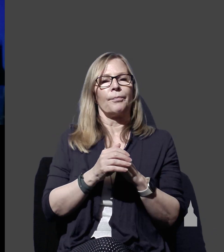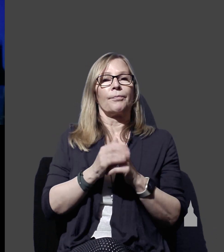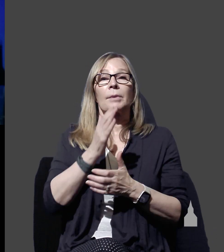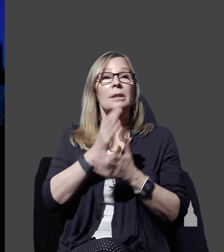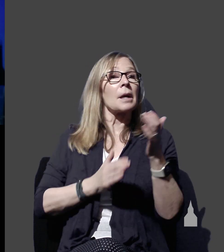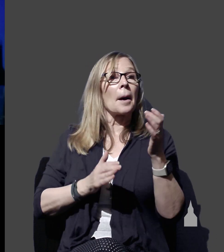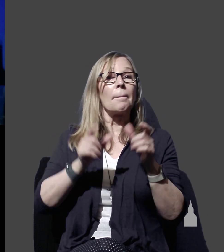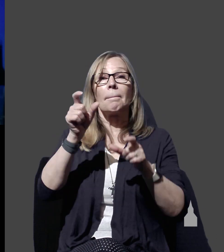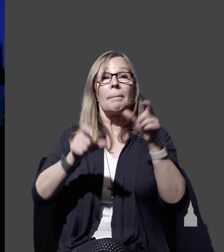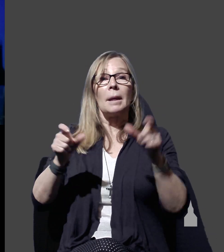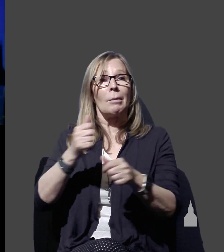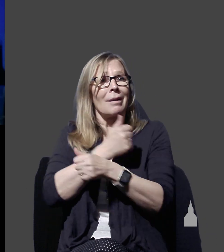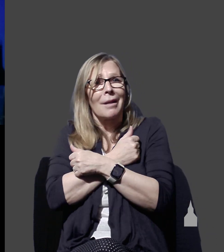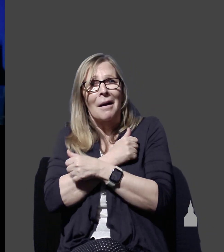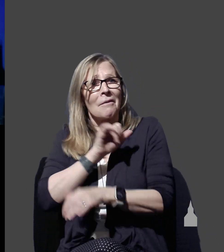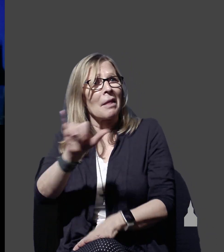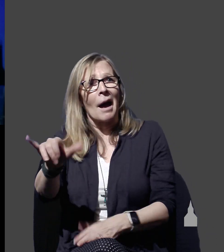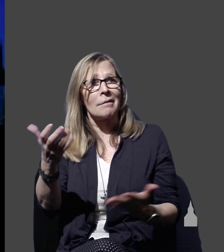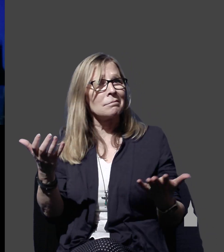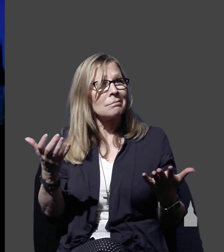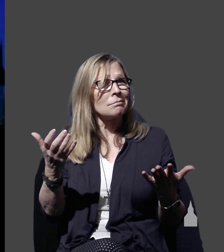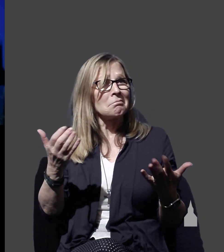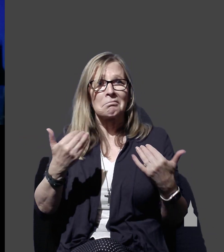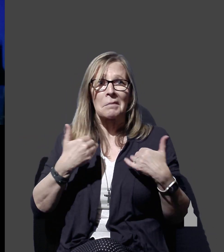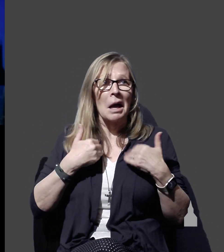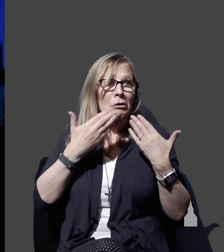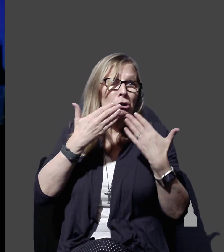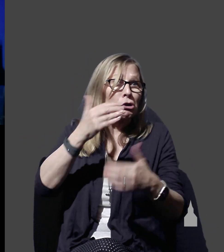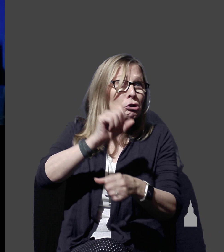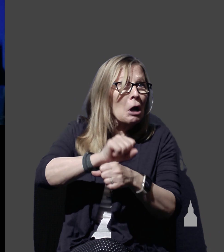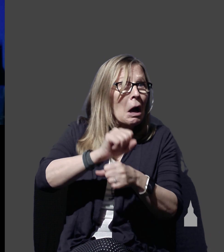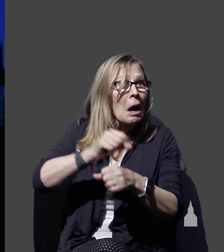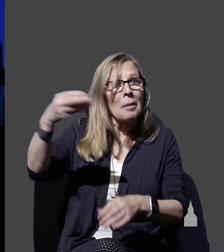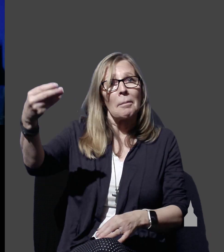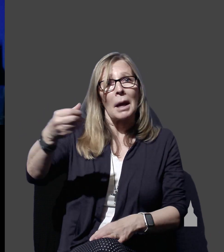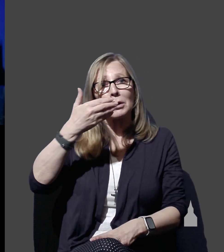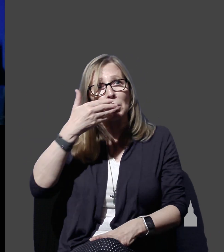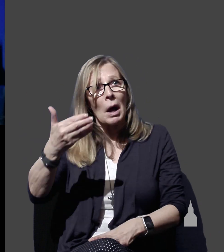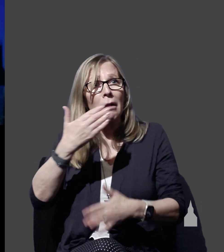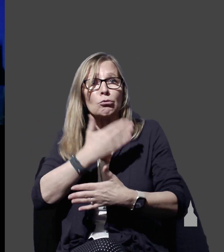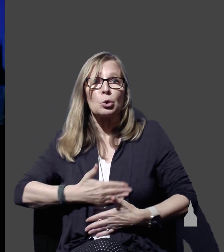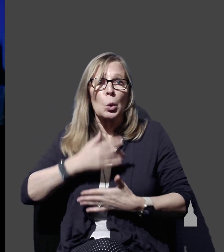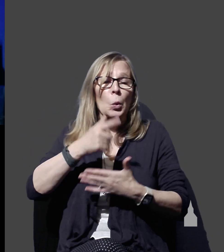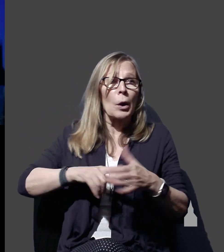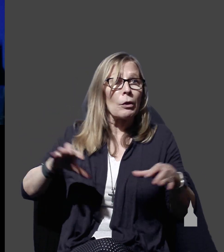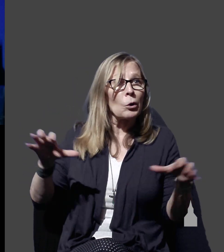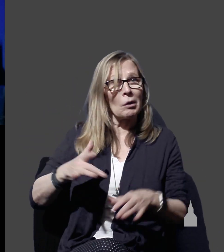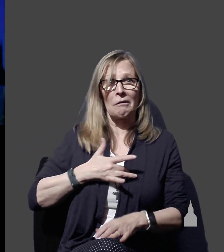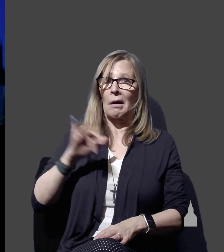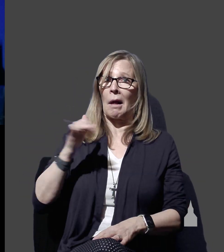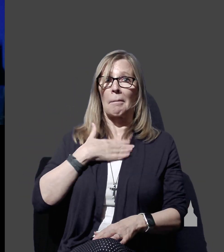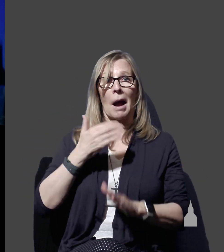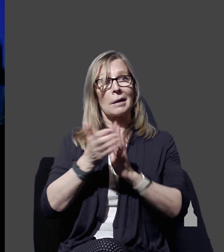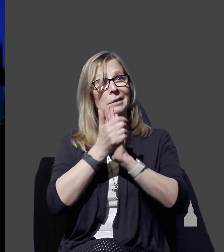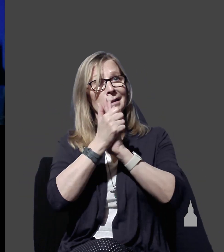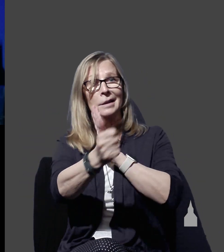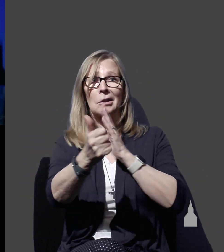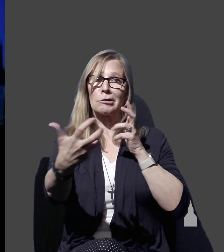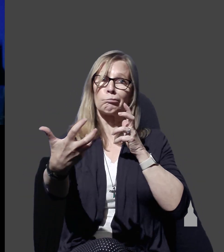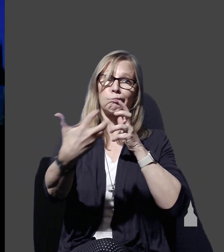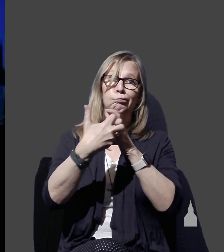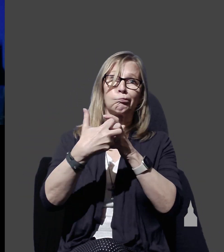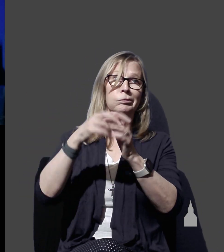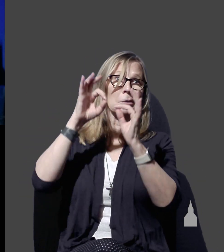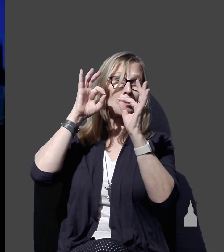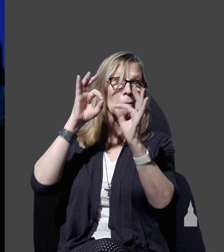And some people love that. They have rewarding jobs, the jobs pay well, they enjoy what they do, they feel like their skills and talents are